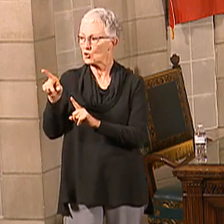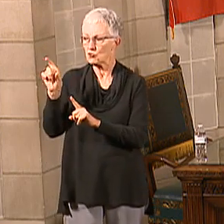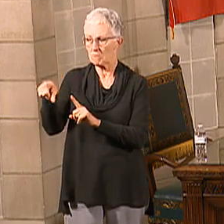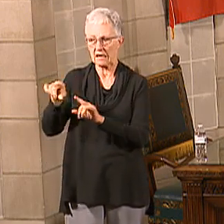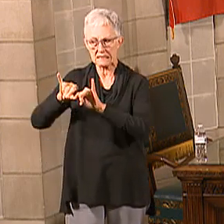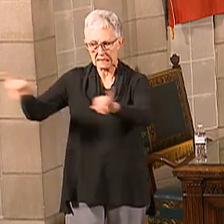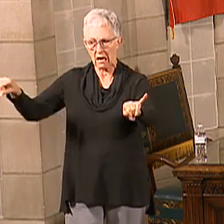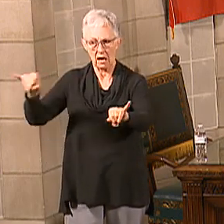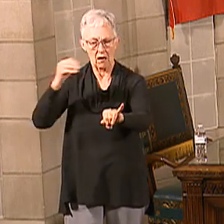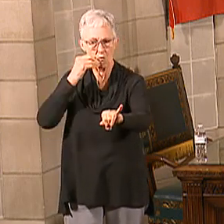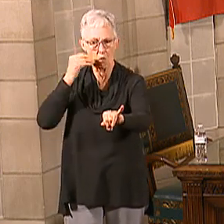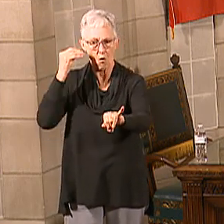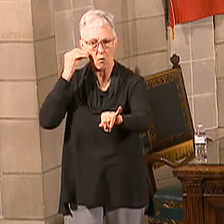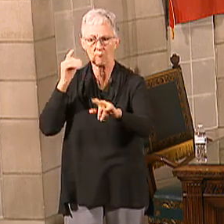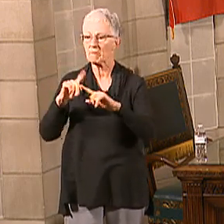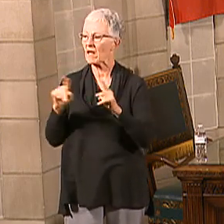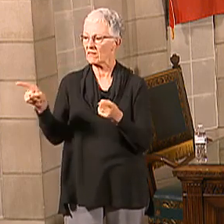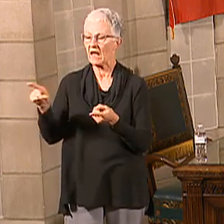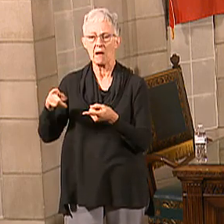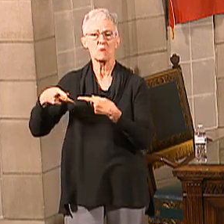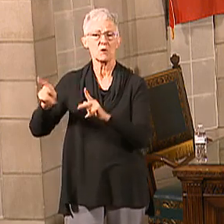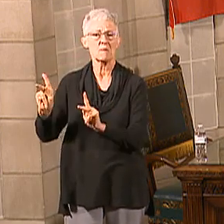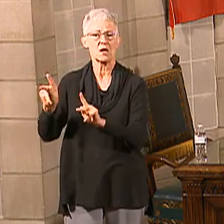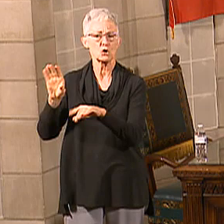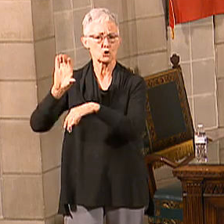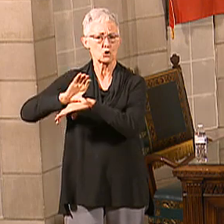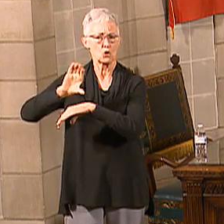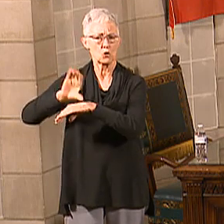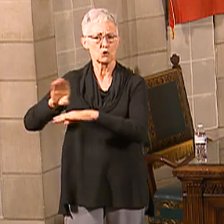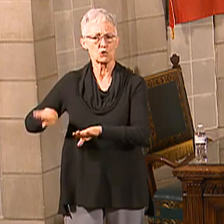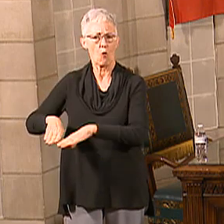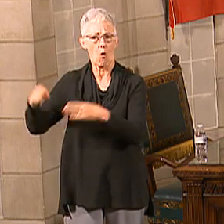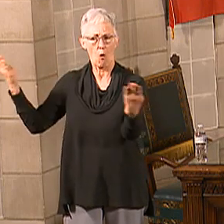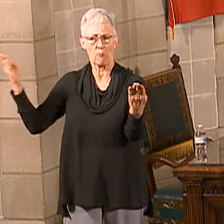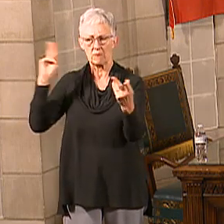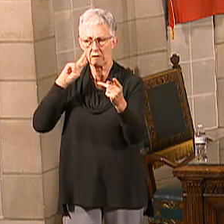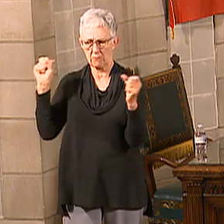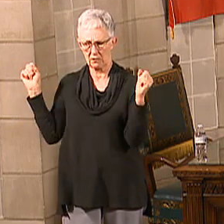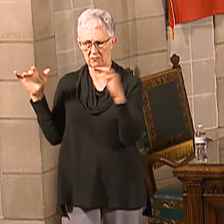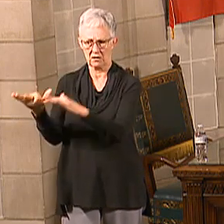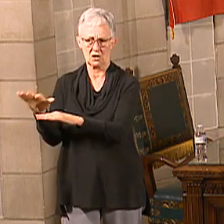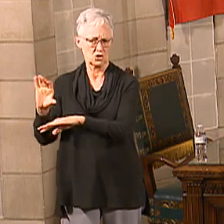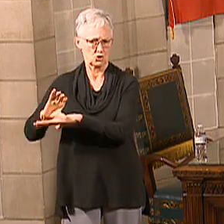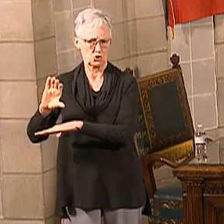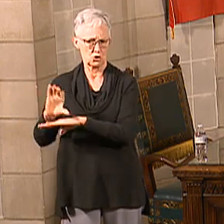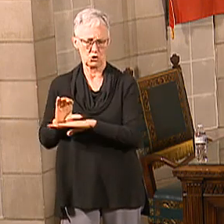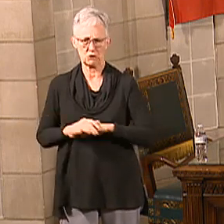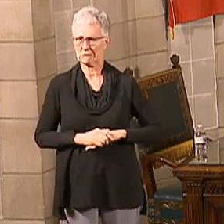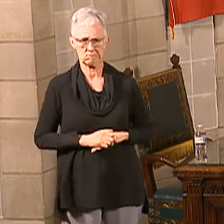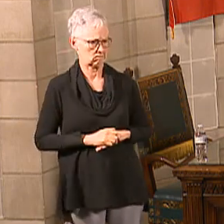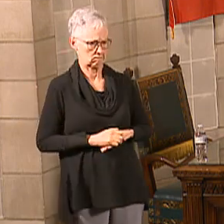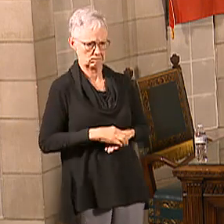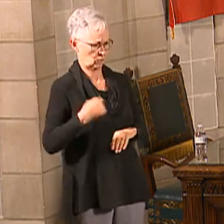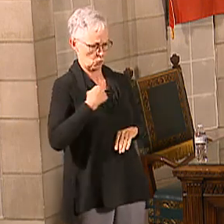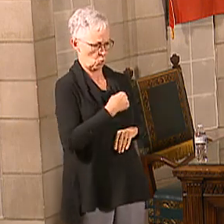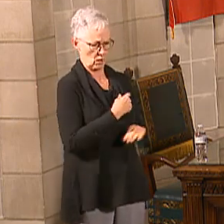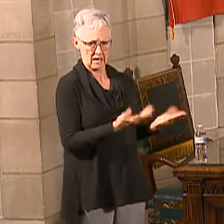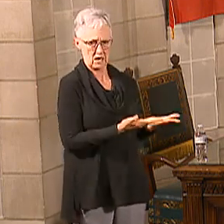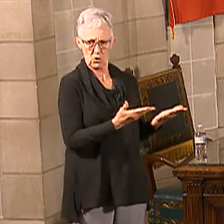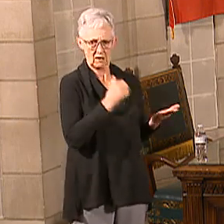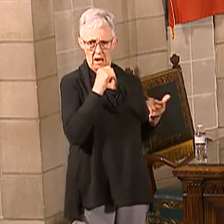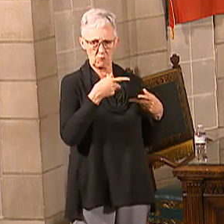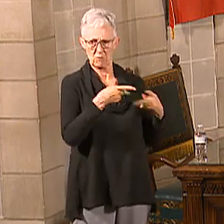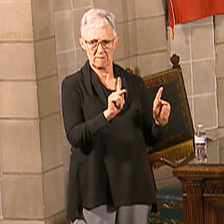not exempting religious services here in Nebraska with our directed health measures. So these things aren't all apples to apples, so you have to take